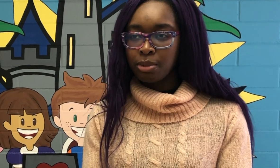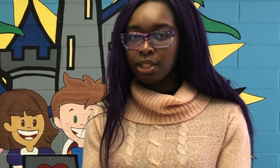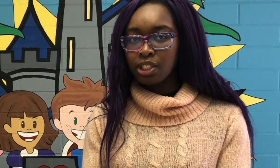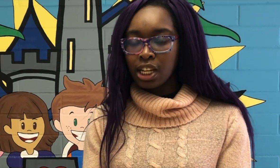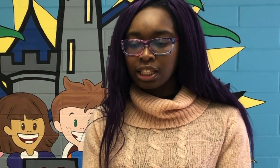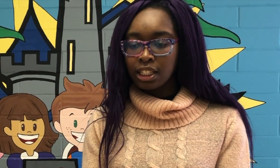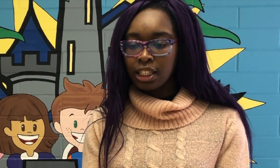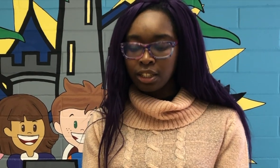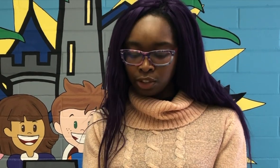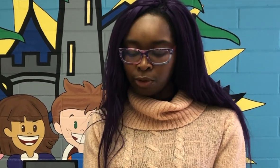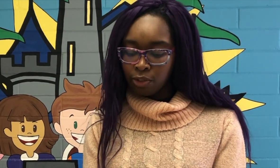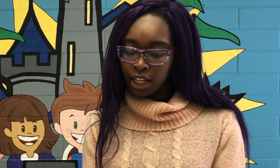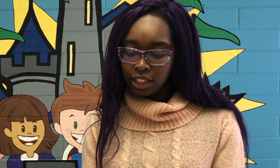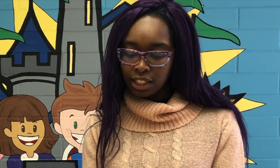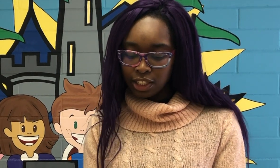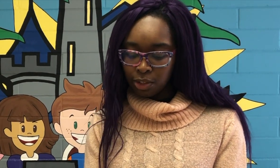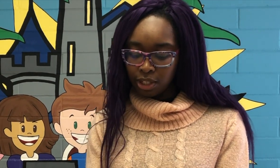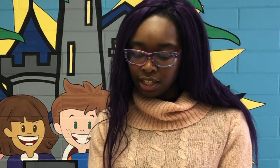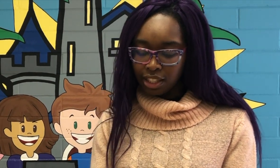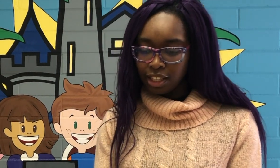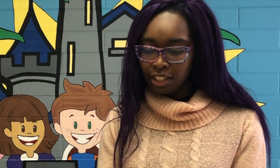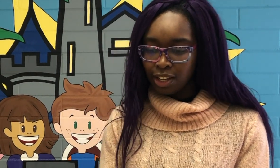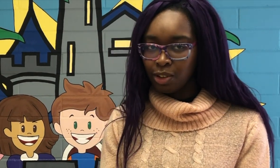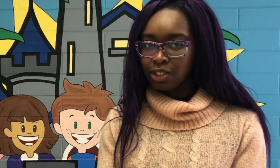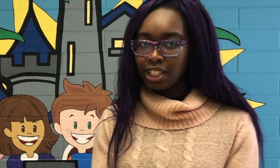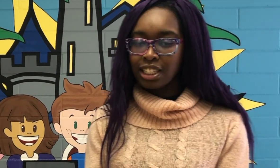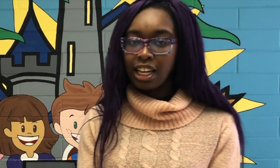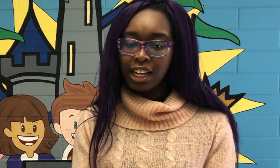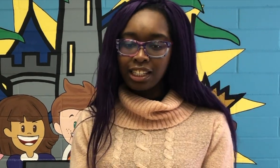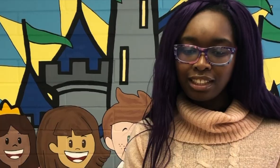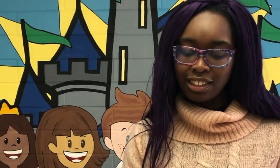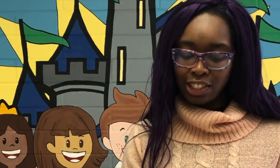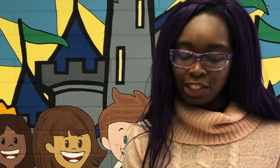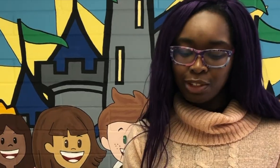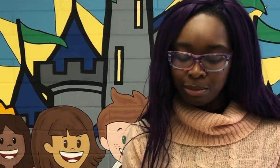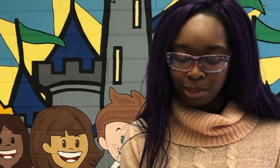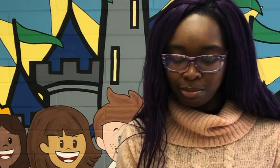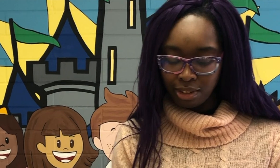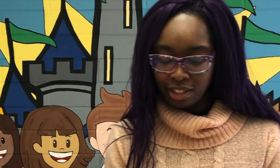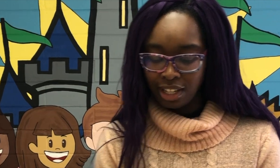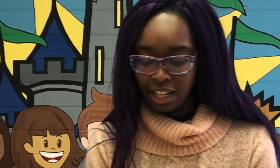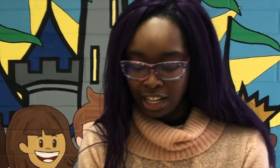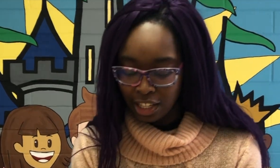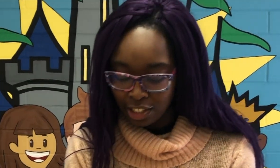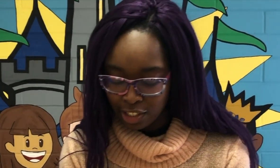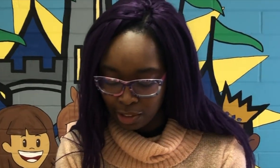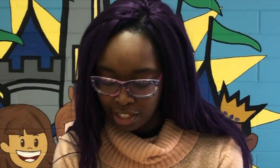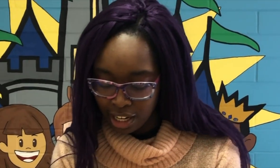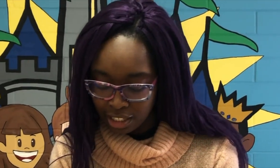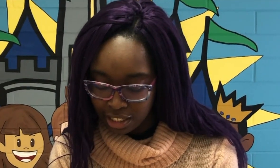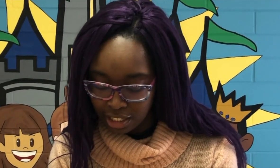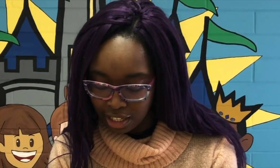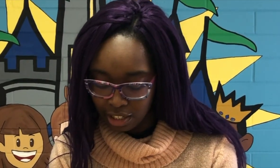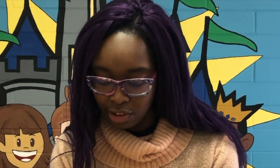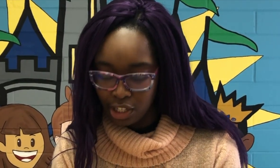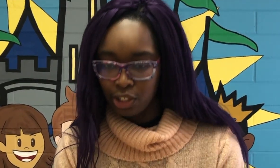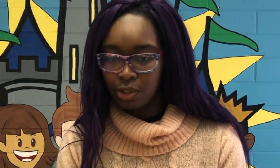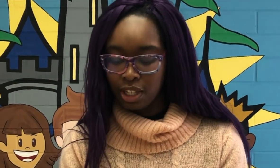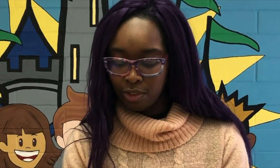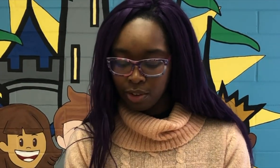speak gently, no violence, no nothing. We're just kind, gentle people. And so the kindness that Christ showed to